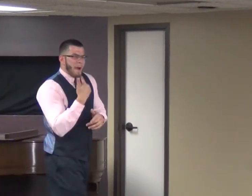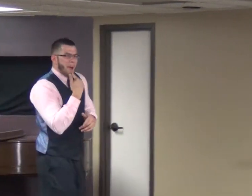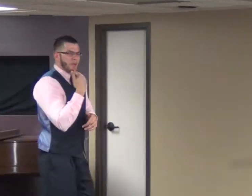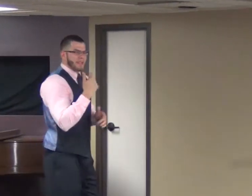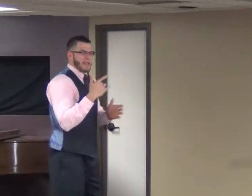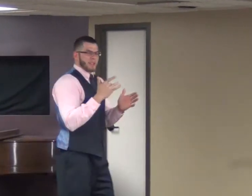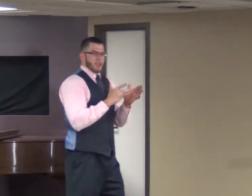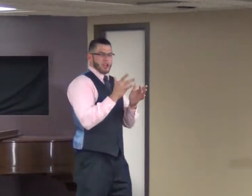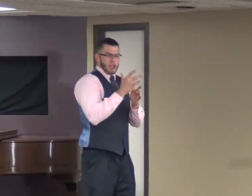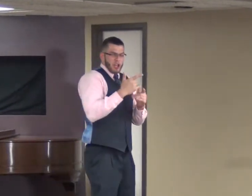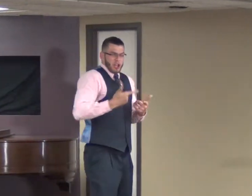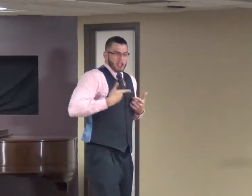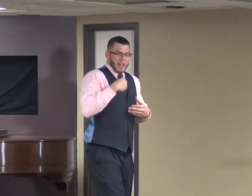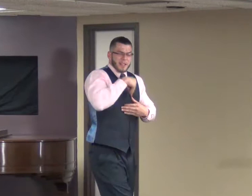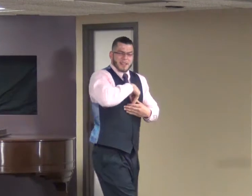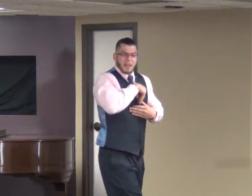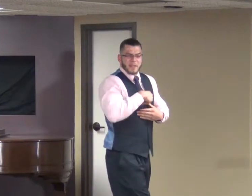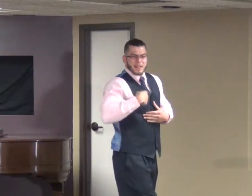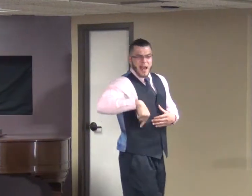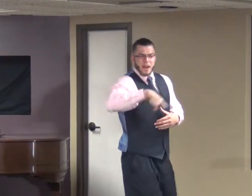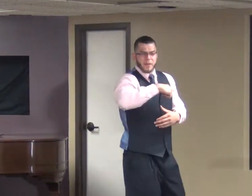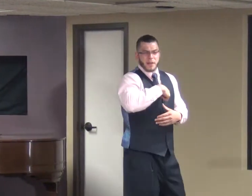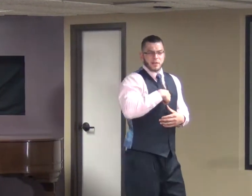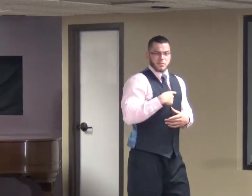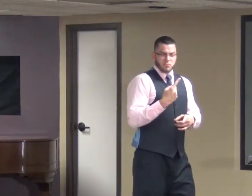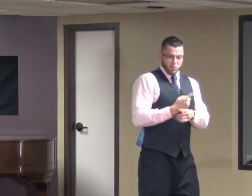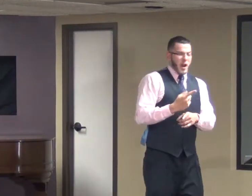Bible says Jesus lives inside of us, right?